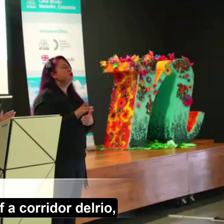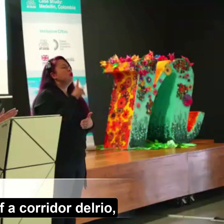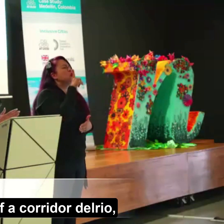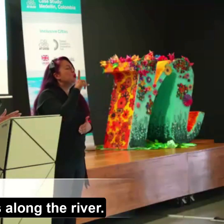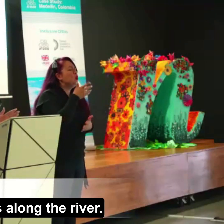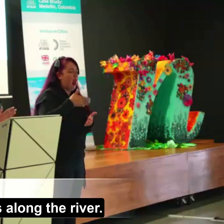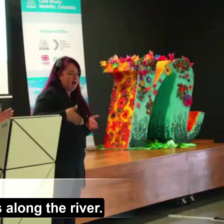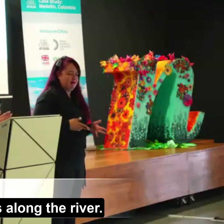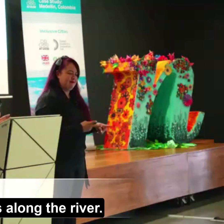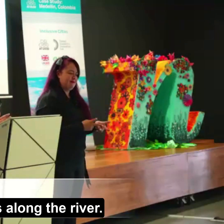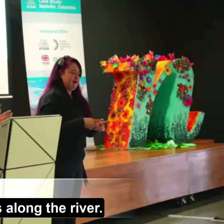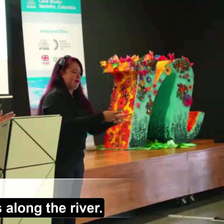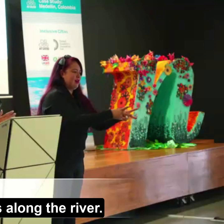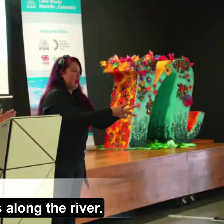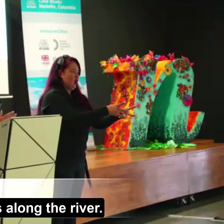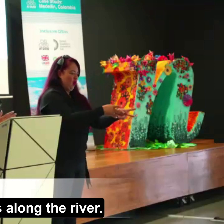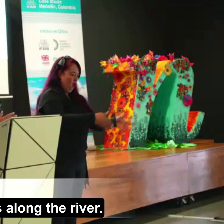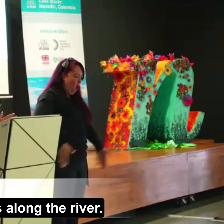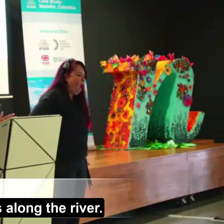del Rio, which is